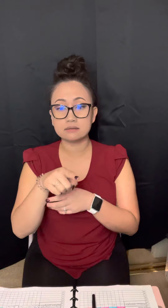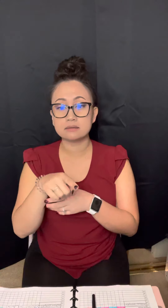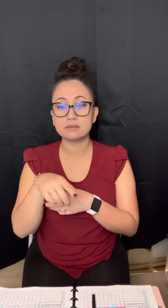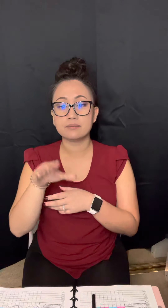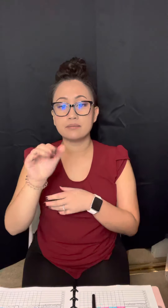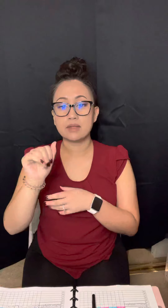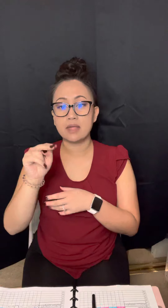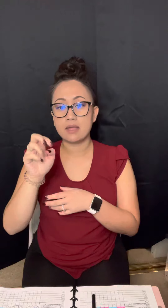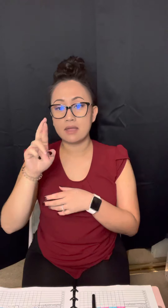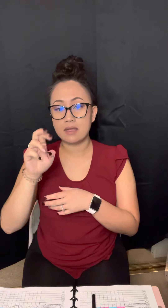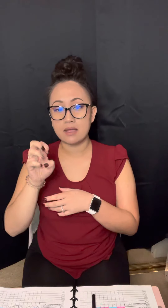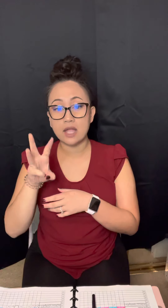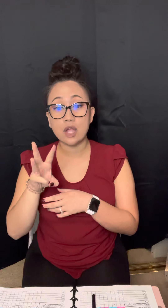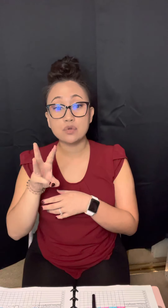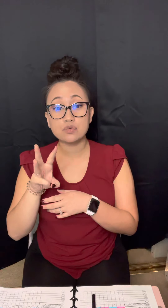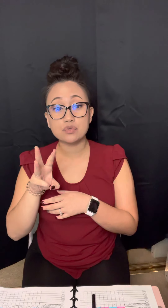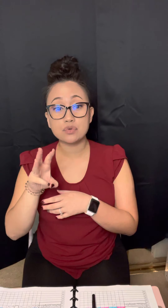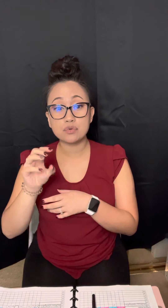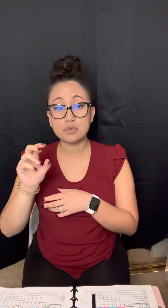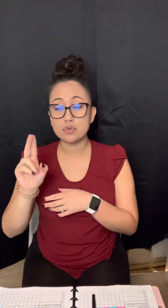U.S. stand for?